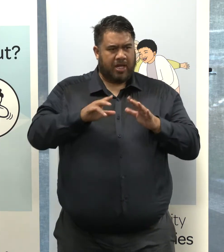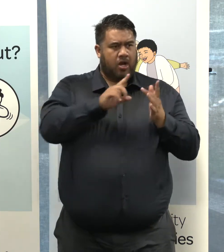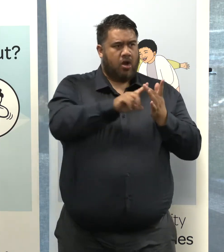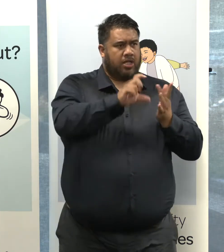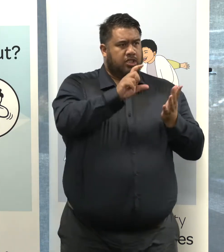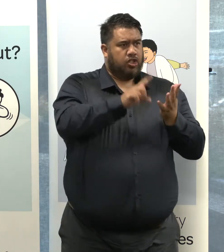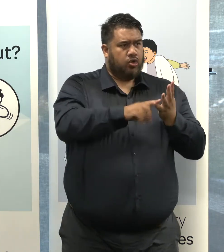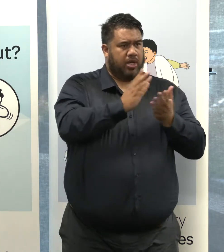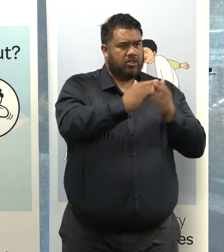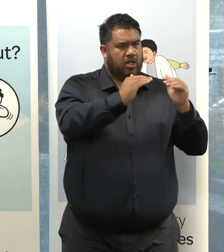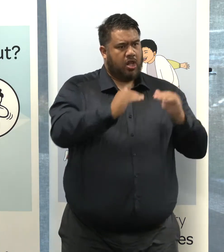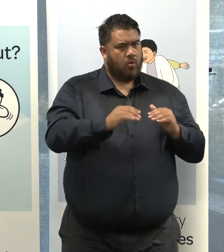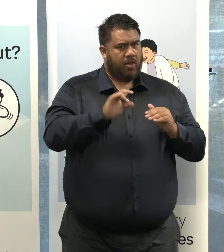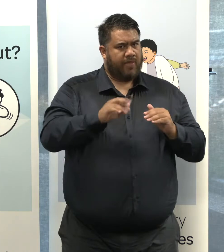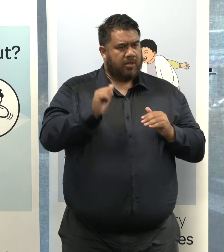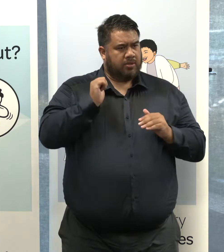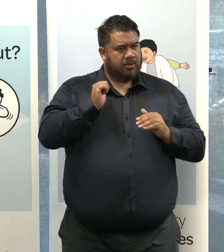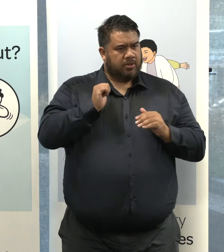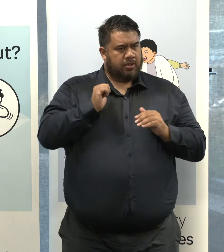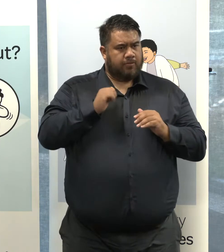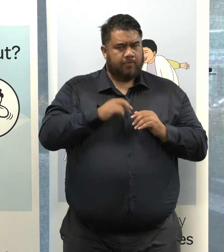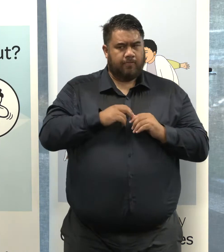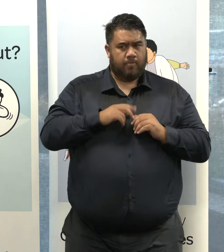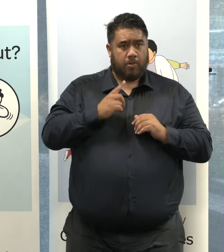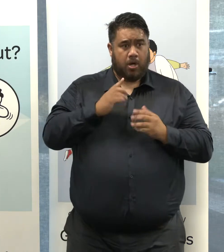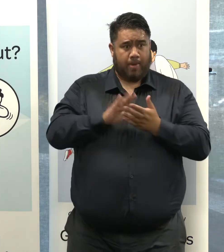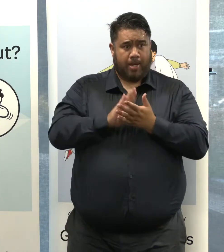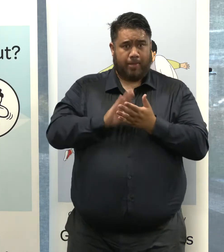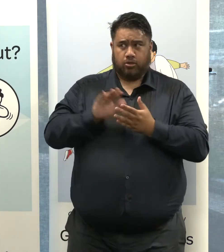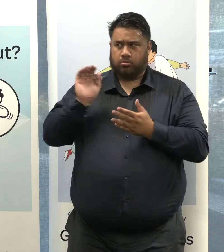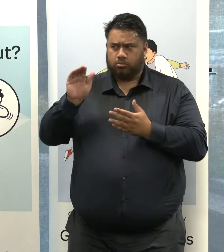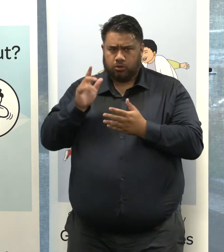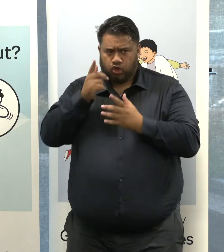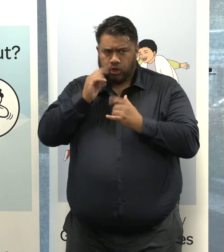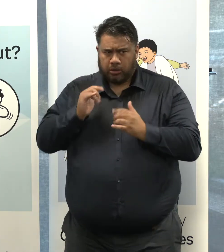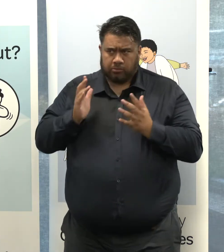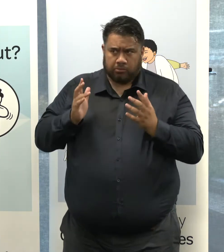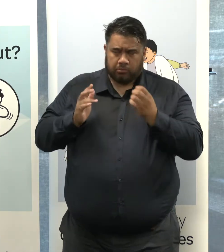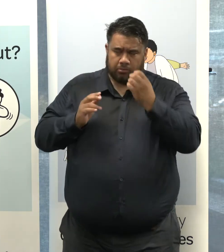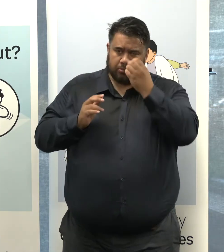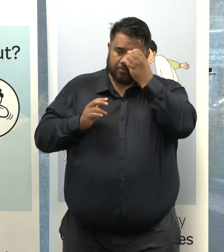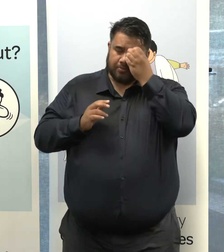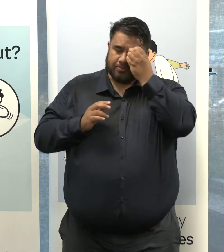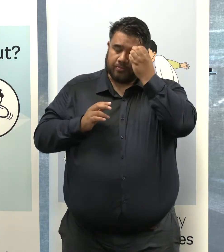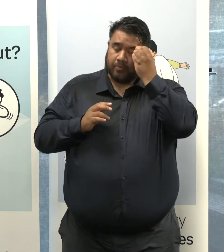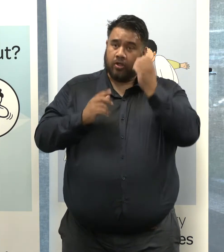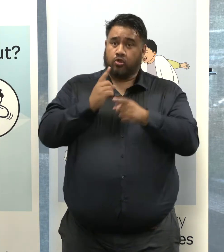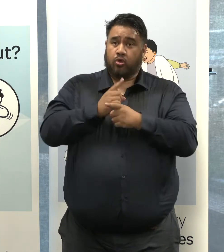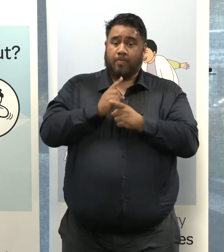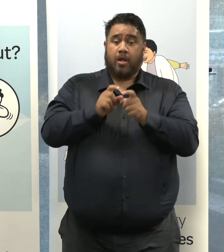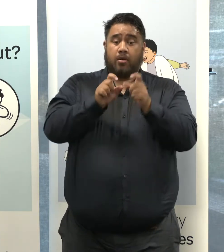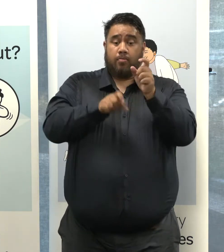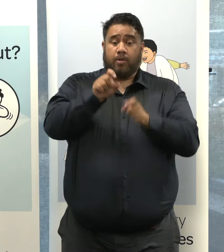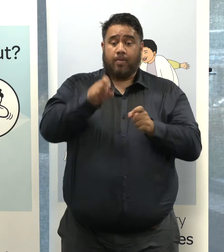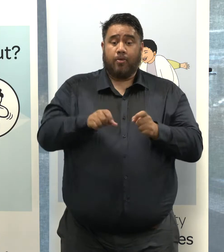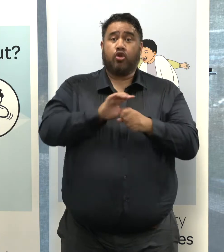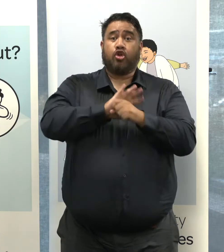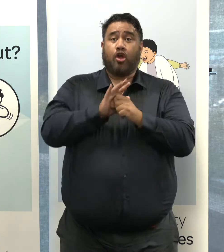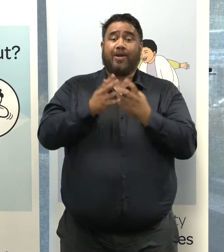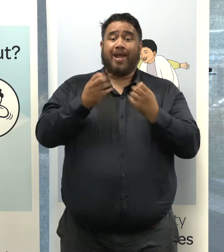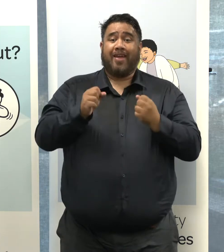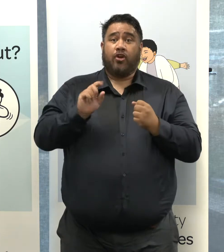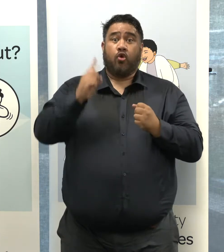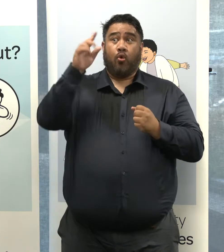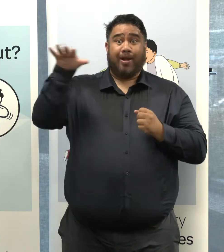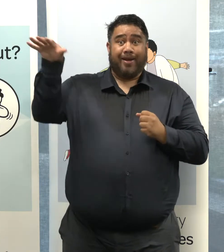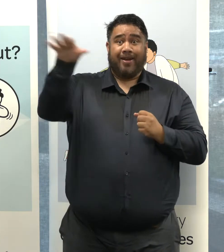had actually dropped from yesterday, but I'm happy to come back to you on that. Certainly the case numbers in Auckland appear to have